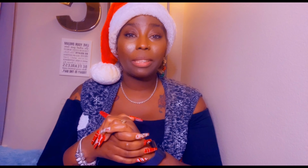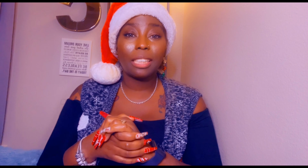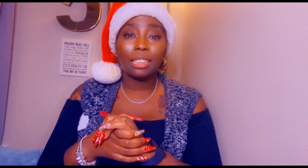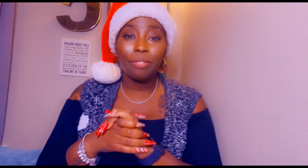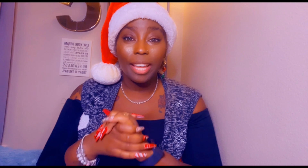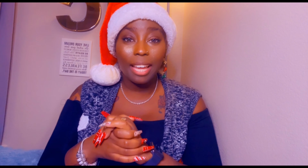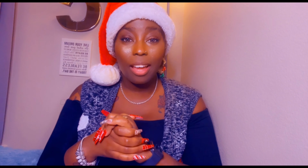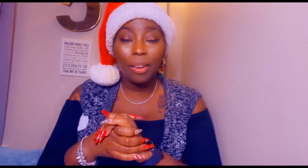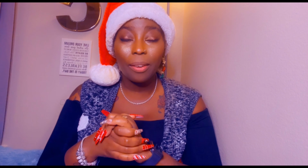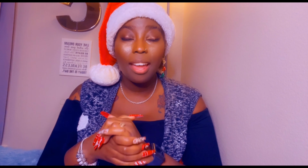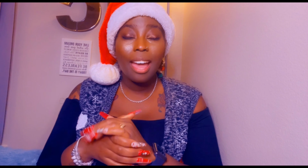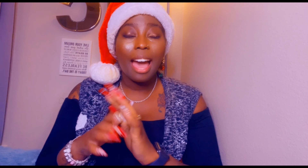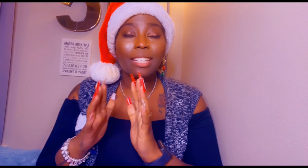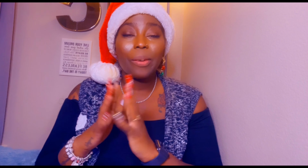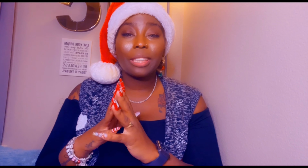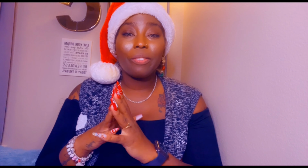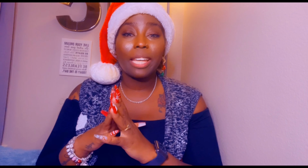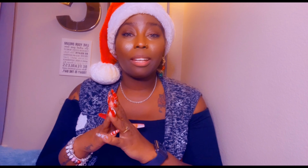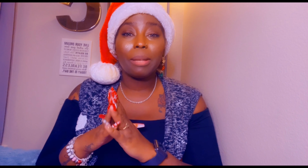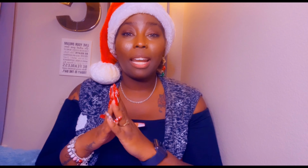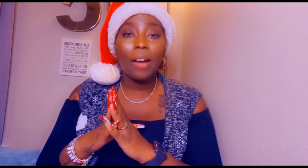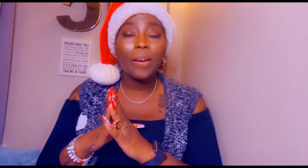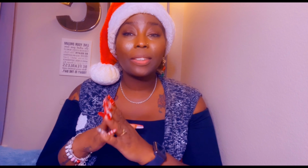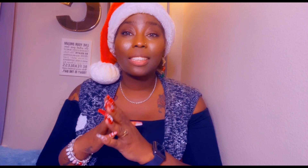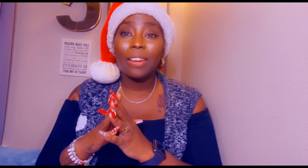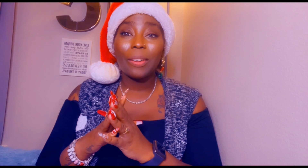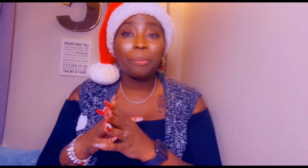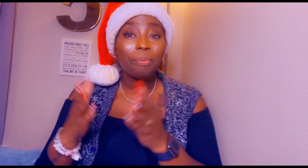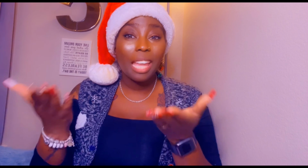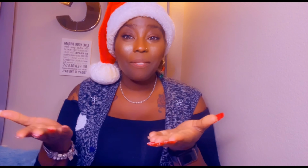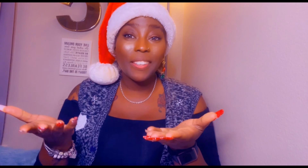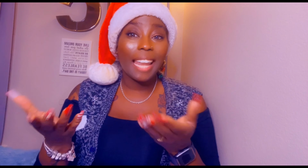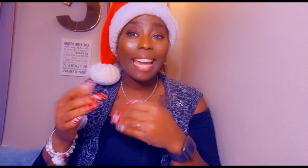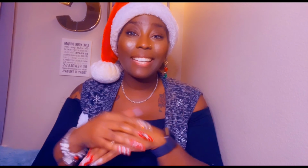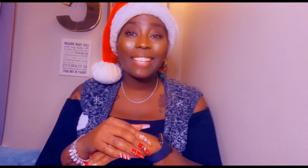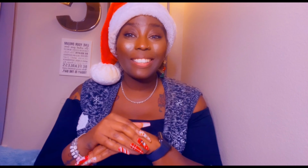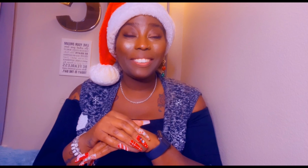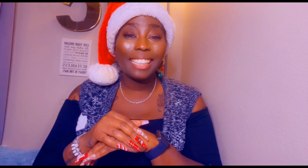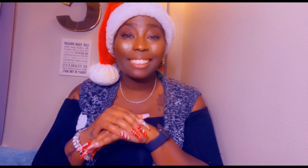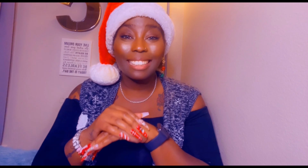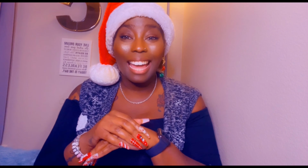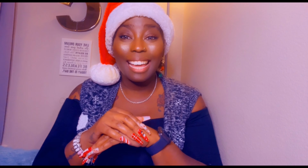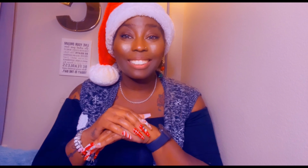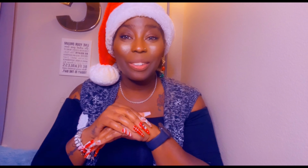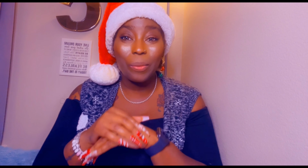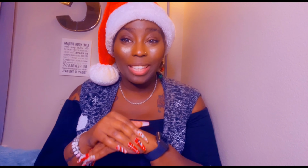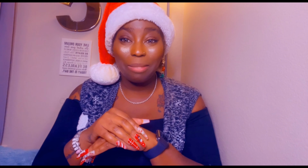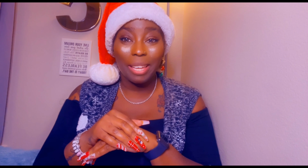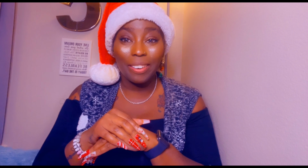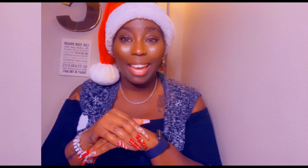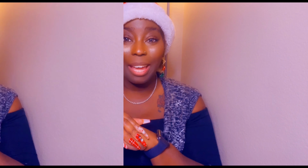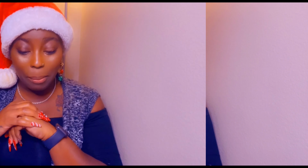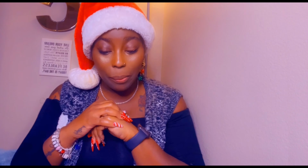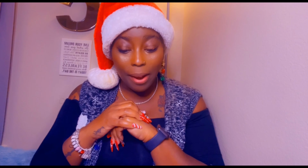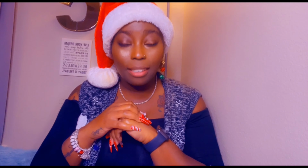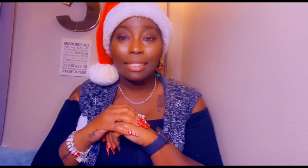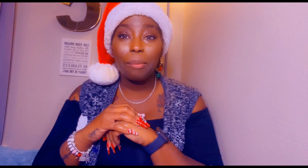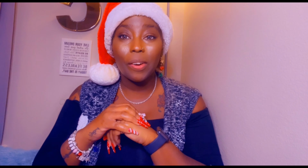this video. I don't want the video to be long, so if you like, you can do these signs with me, okay? Some of the words that I'm going to